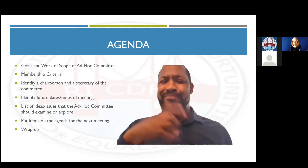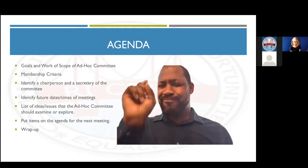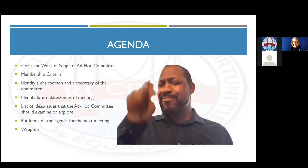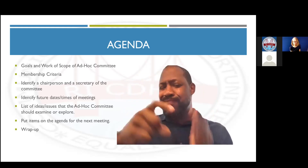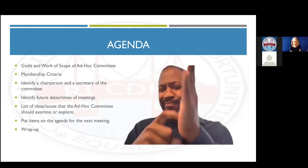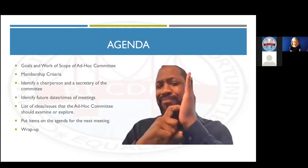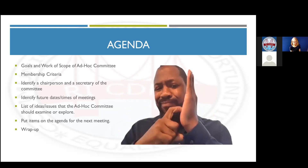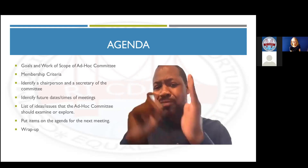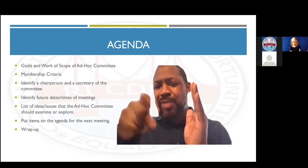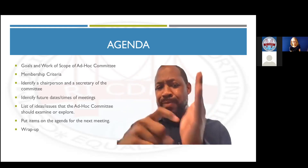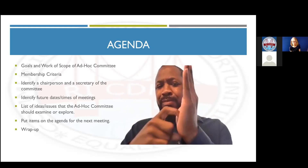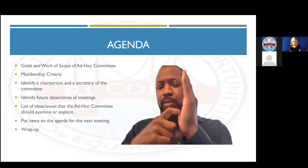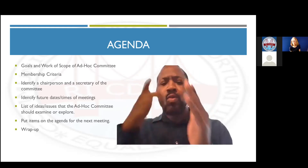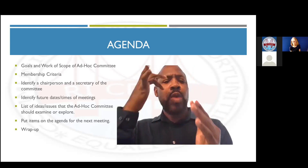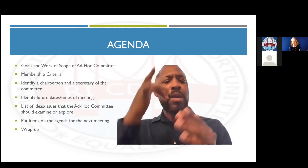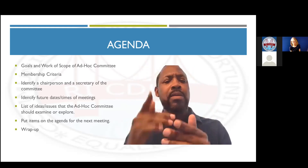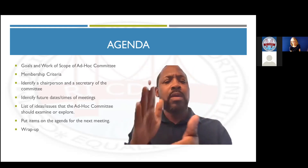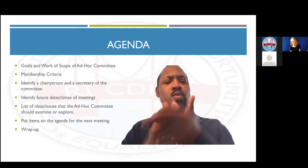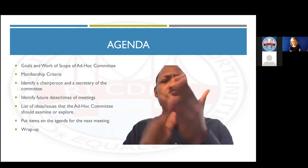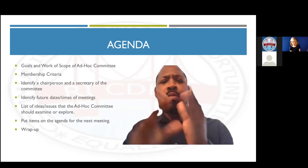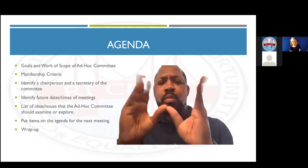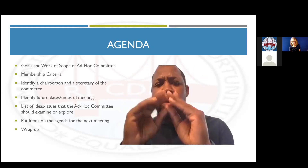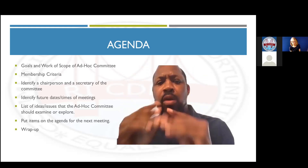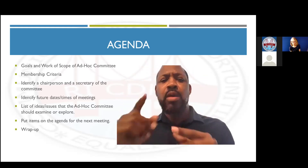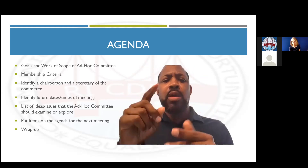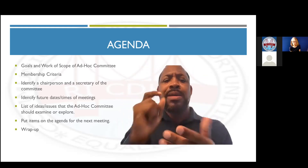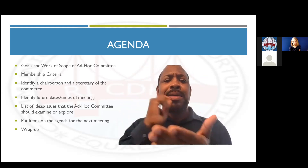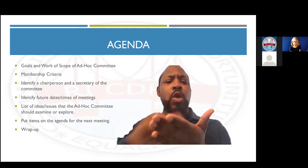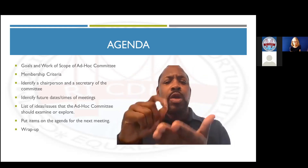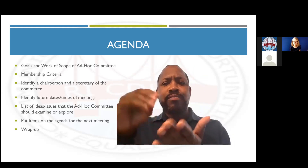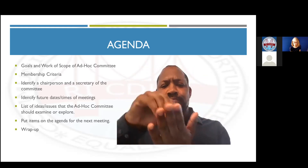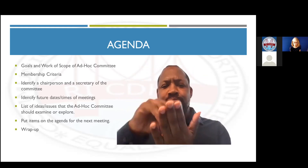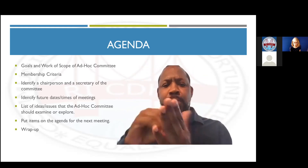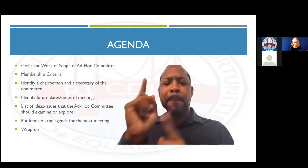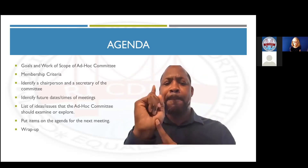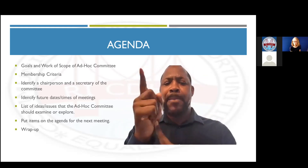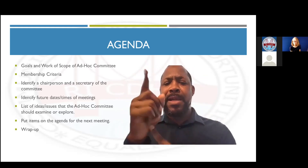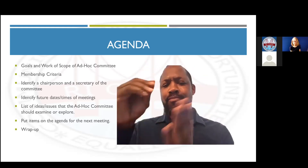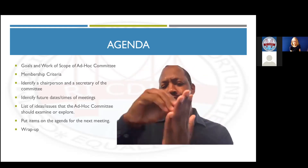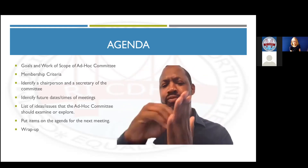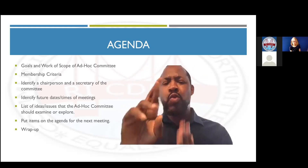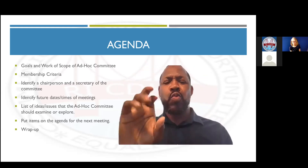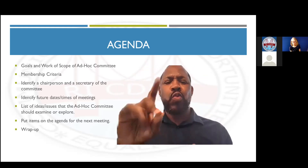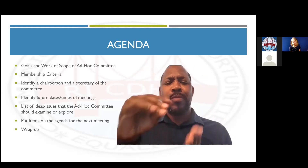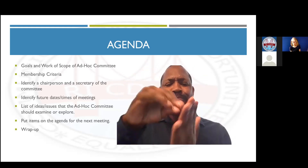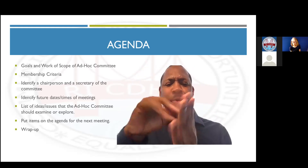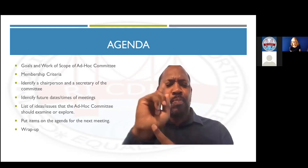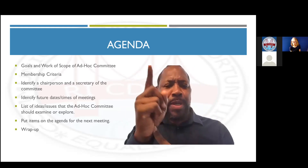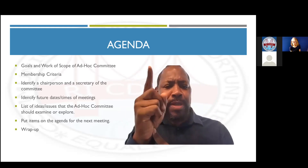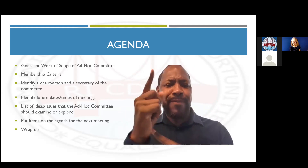we want to have a chairperson, which is actually required, someone who will run the meeting. We'll also need a note taker, someone who will keep track of